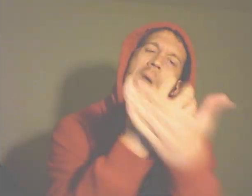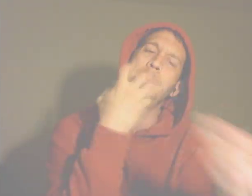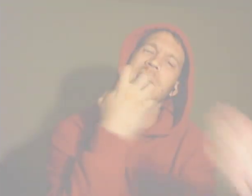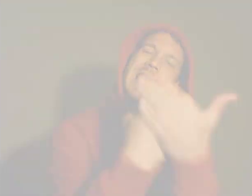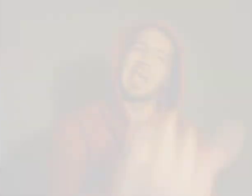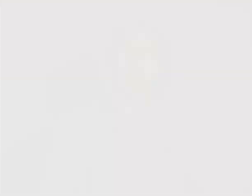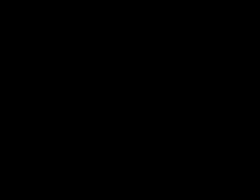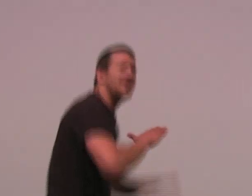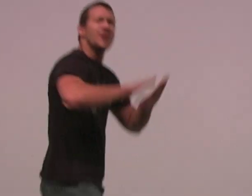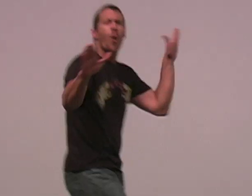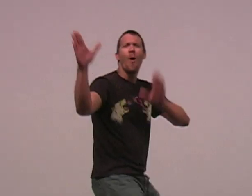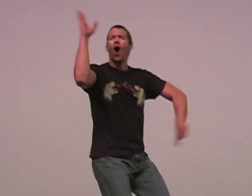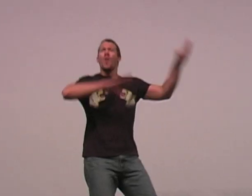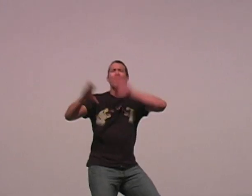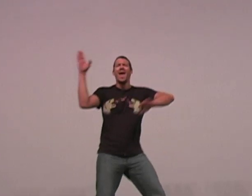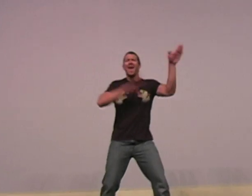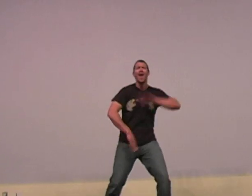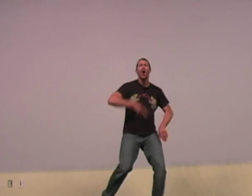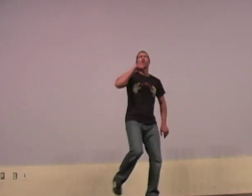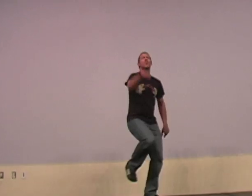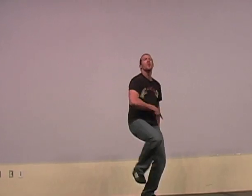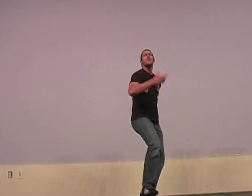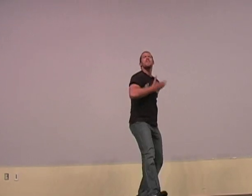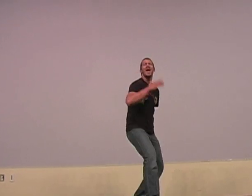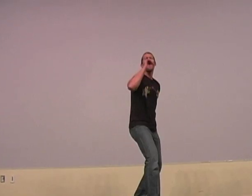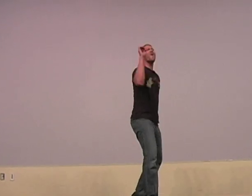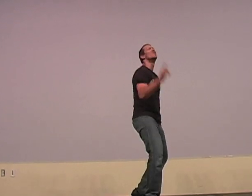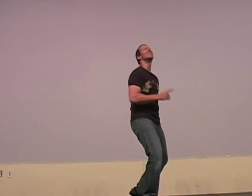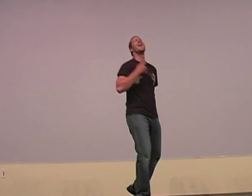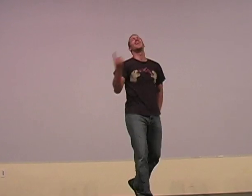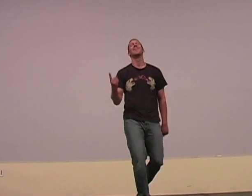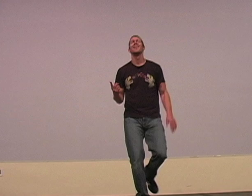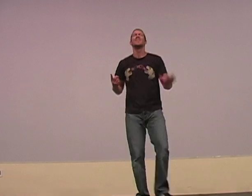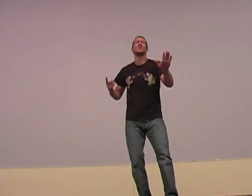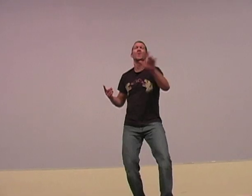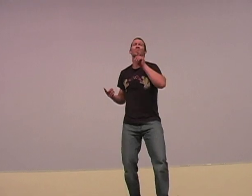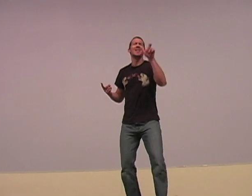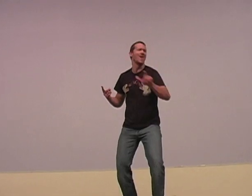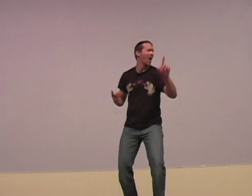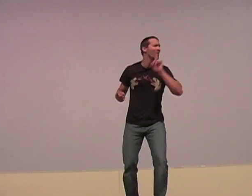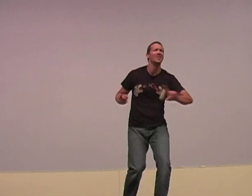economy. Baby, don't worry. You are my only. You won't be lonely.